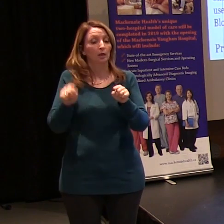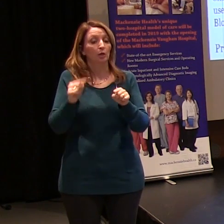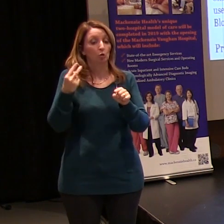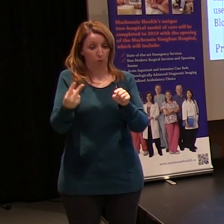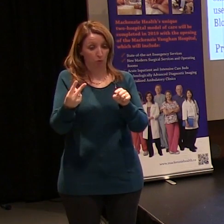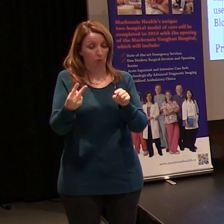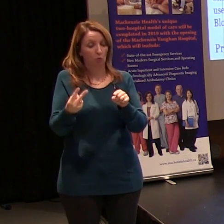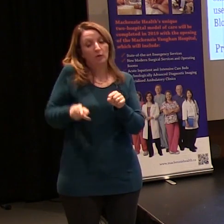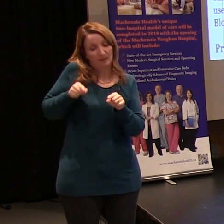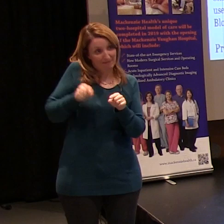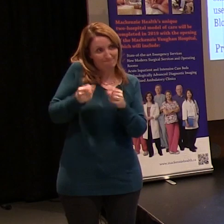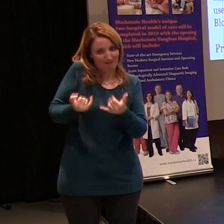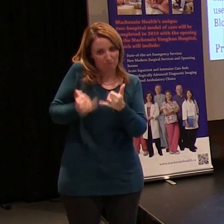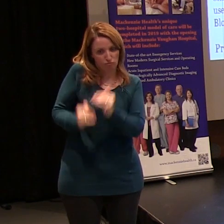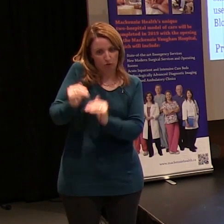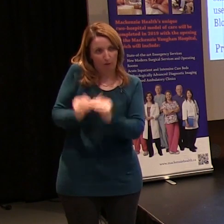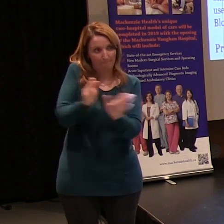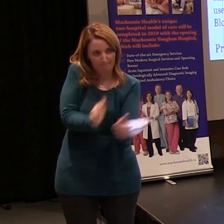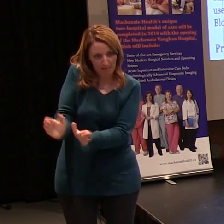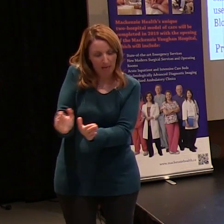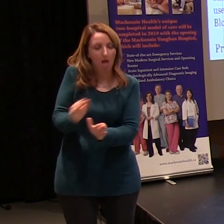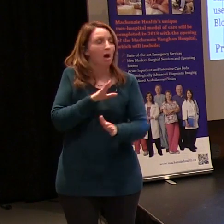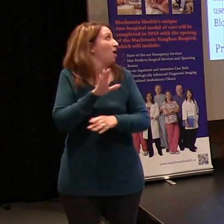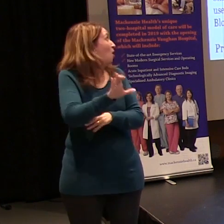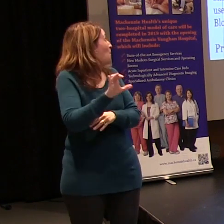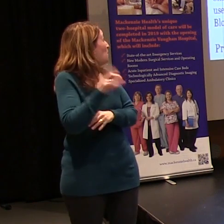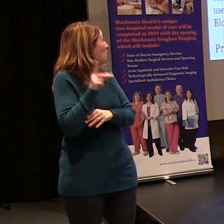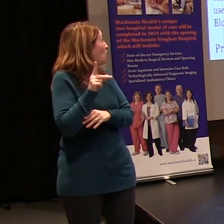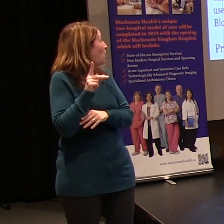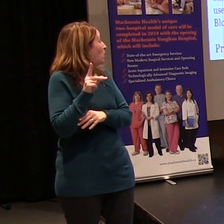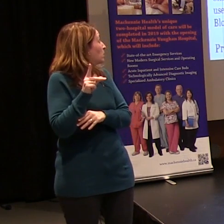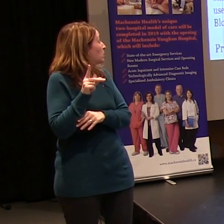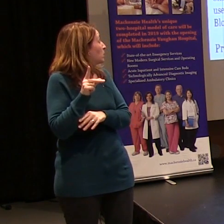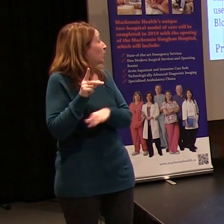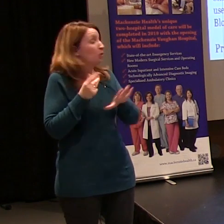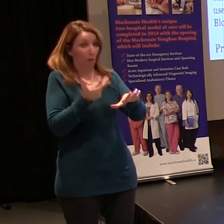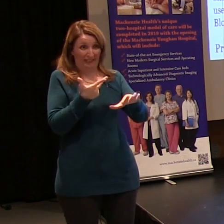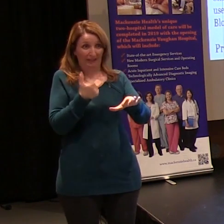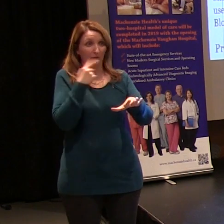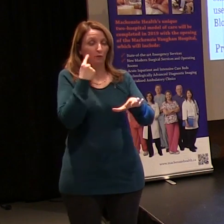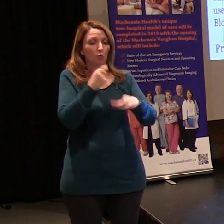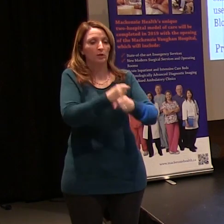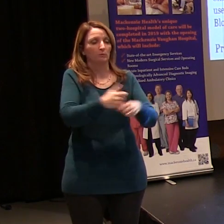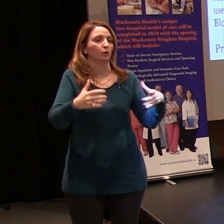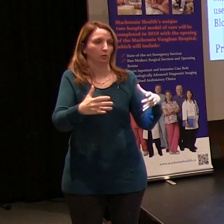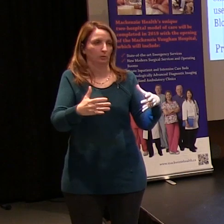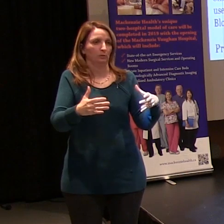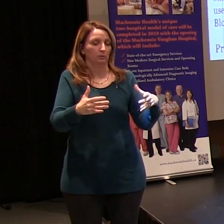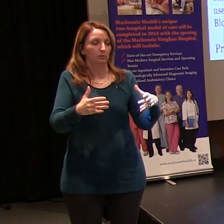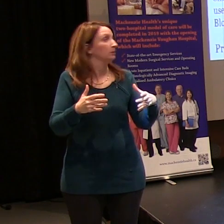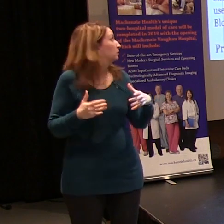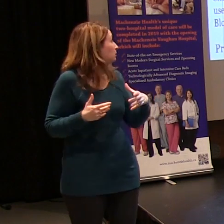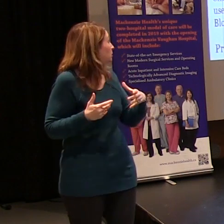current hospital construction, and block 3, it's the future hospital future expansion. All the other